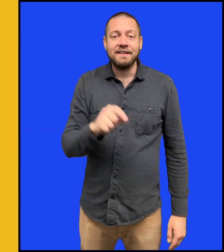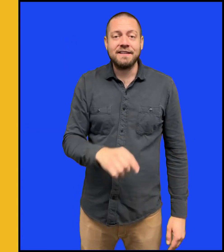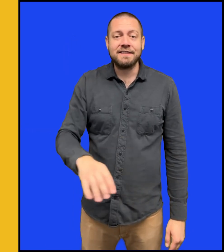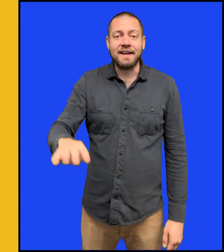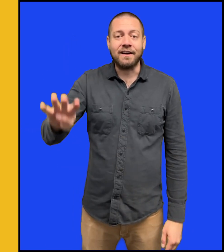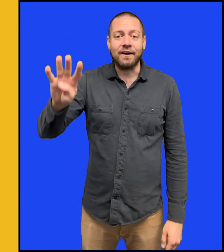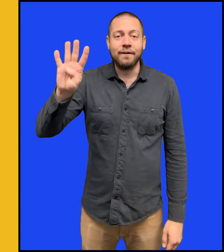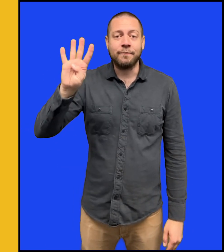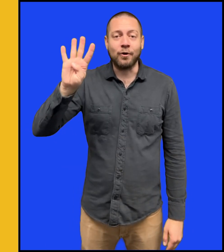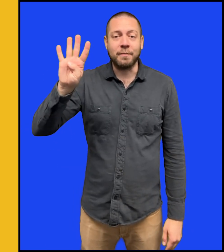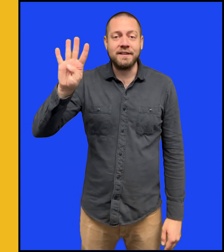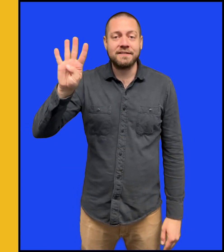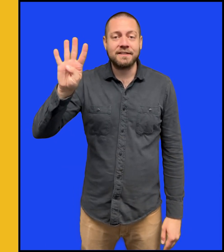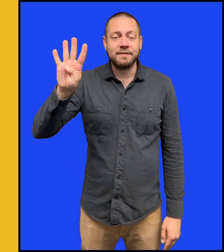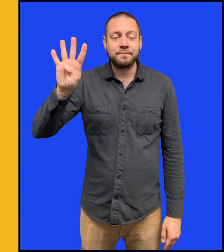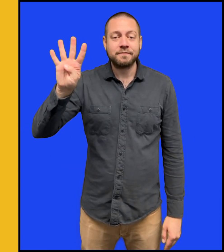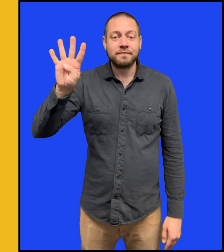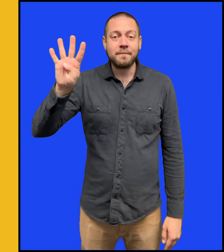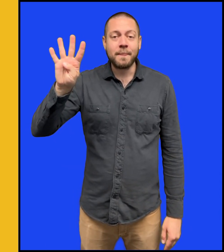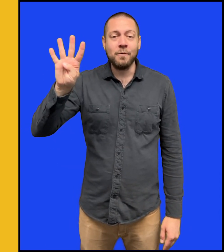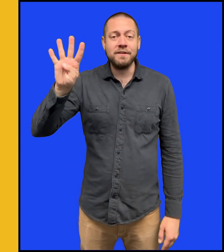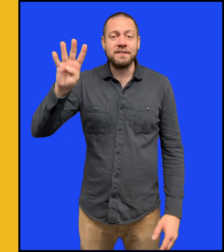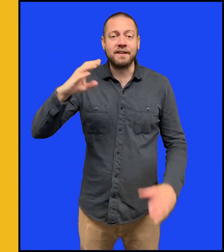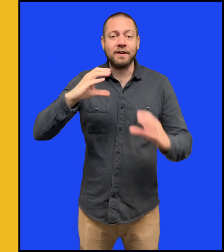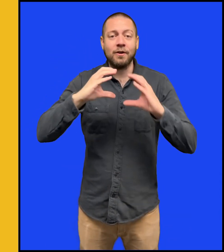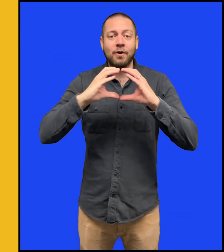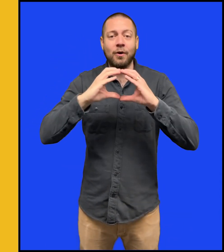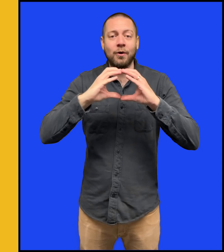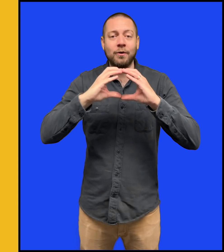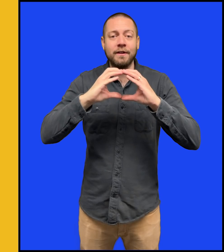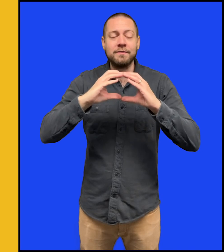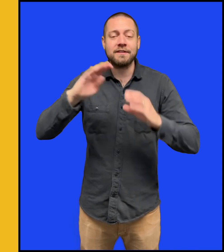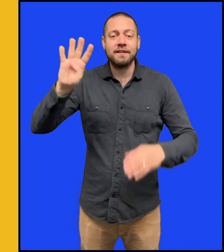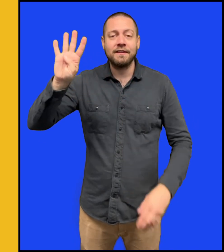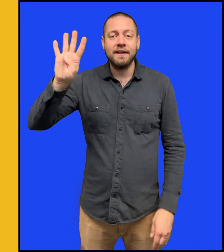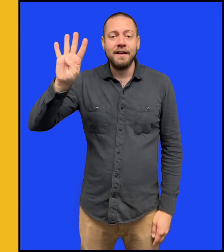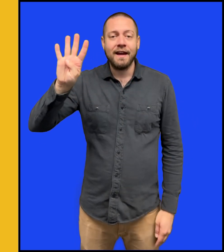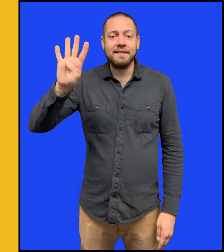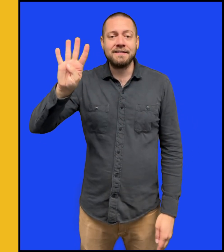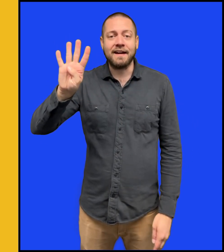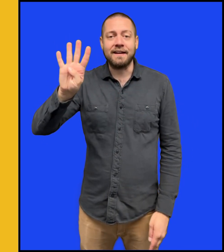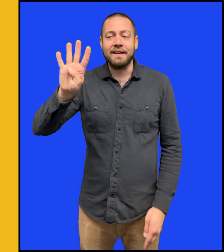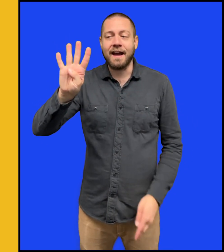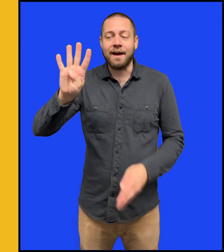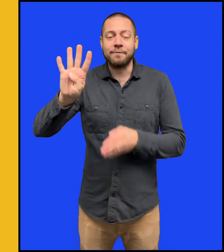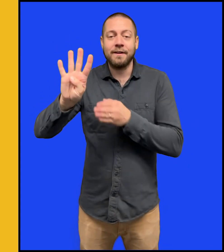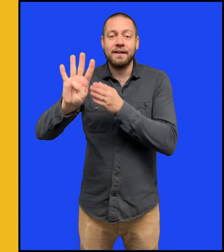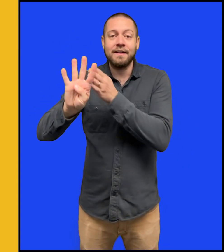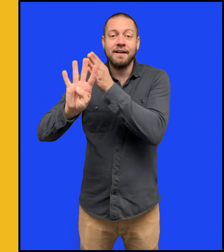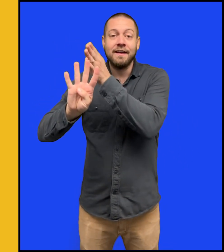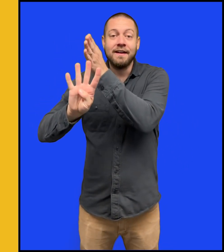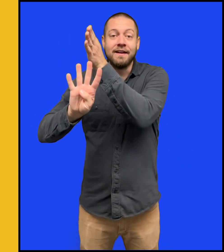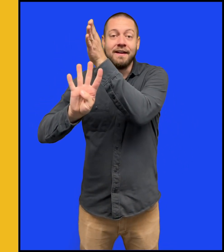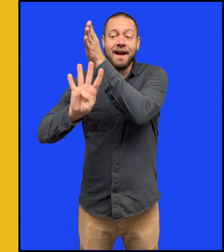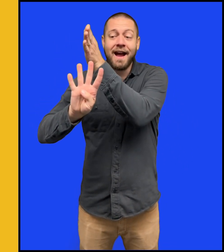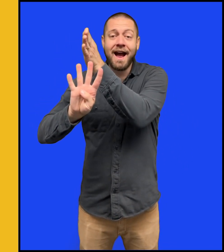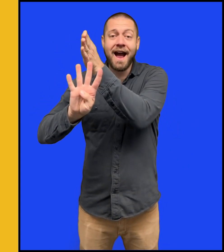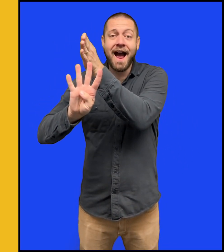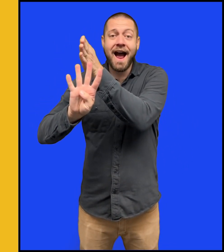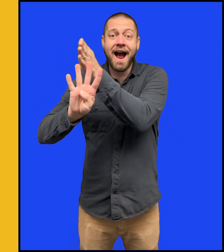Let's take our 4 beats, which is our whole note, and let's cut it in half.